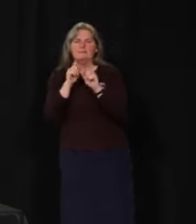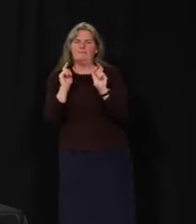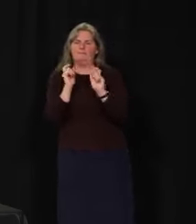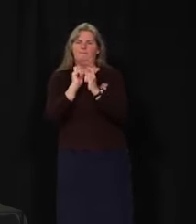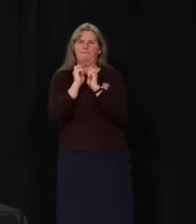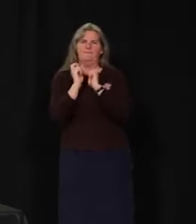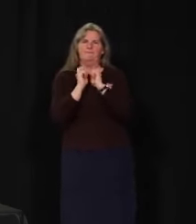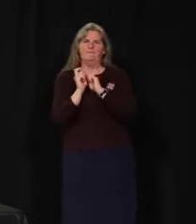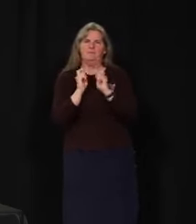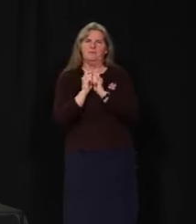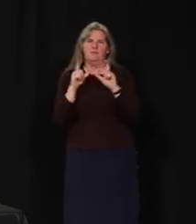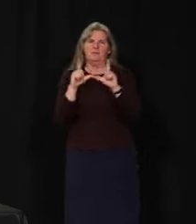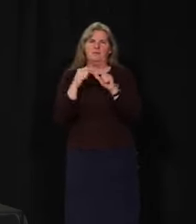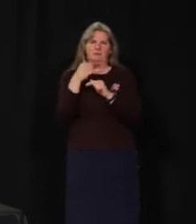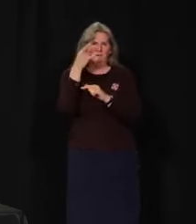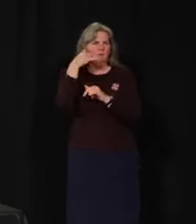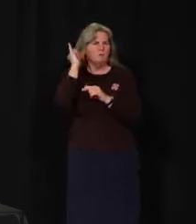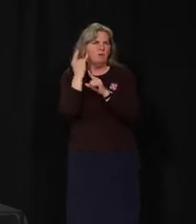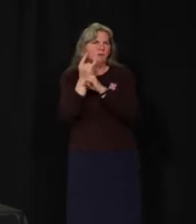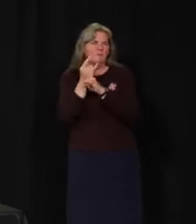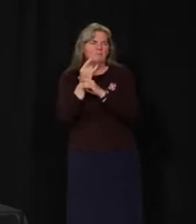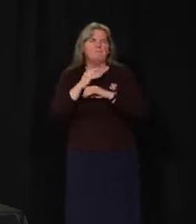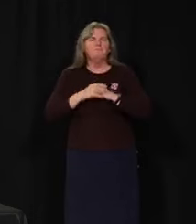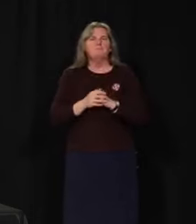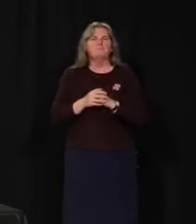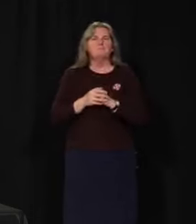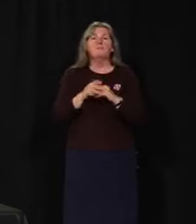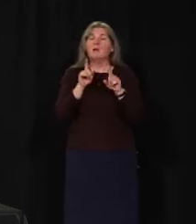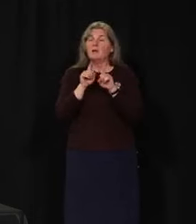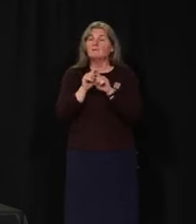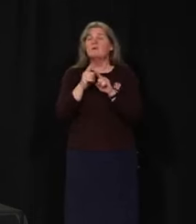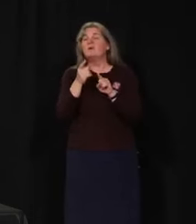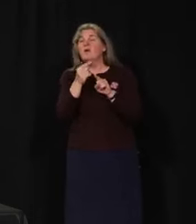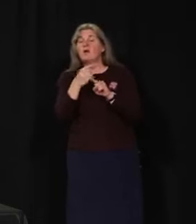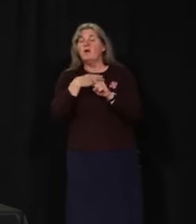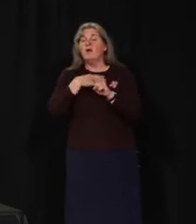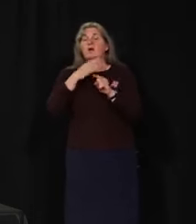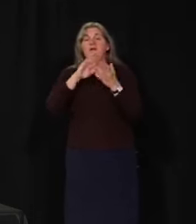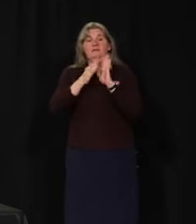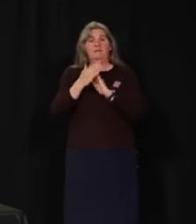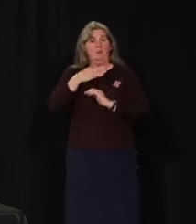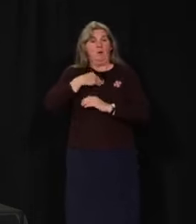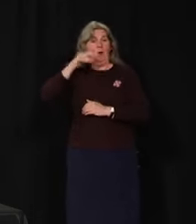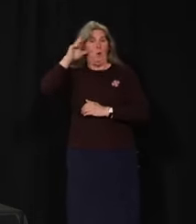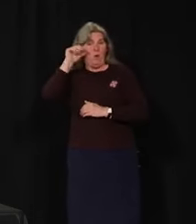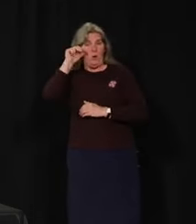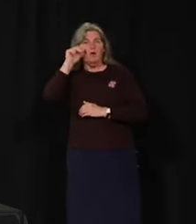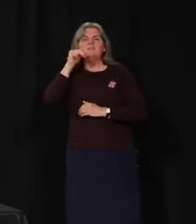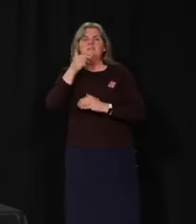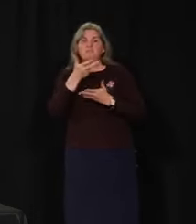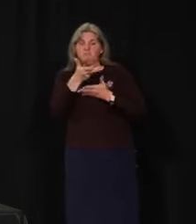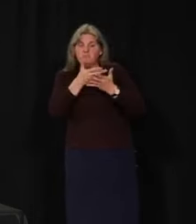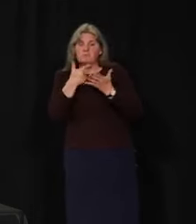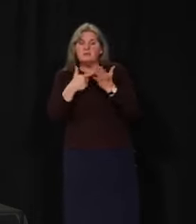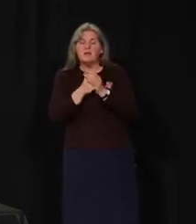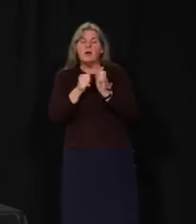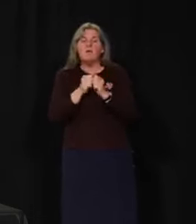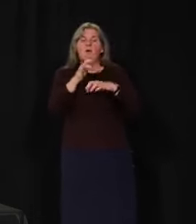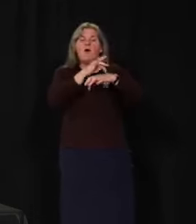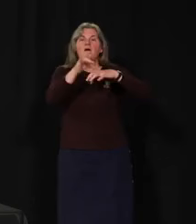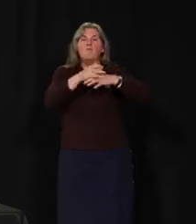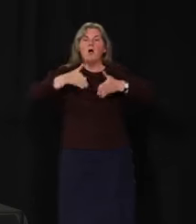Whitehorse to support restaurants to expand into streets to allow for additional capacity. It